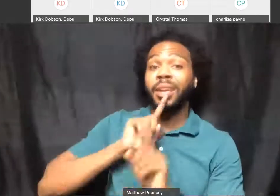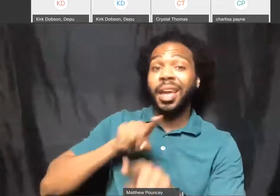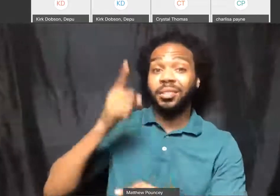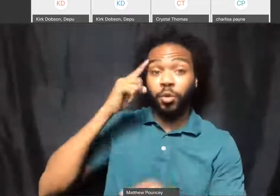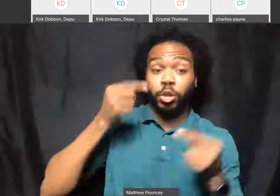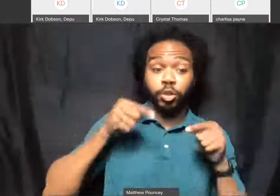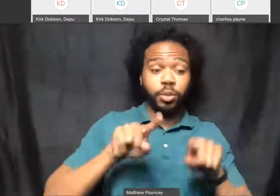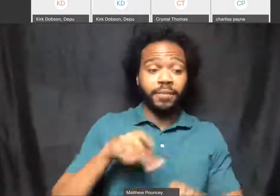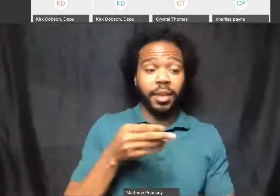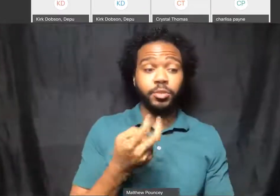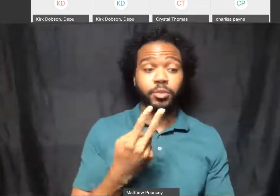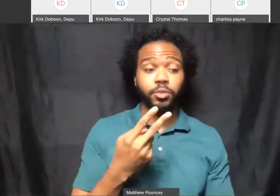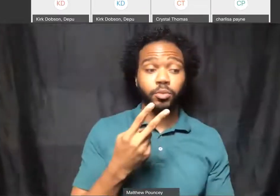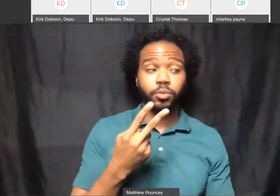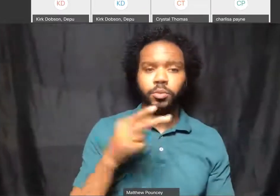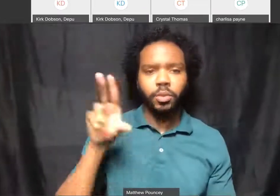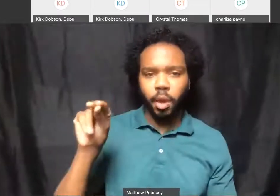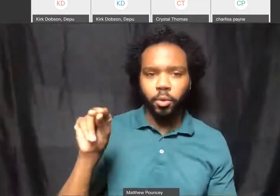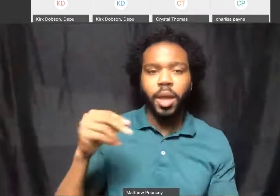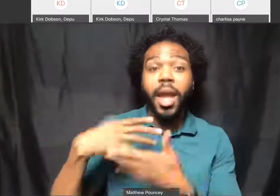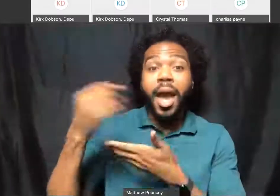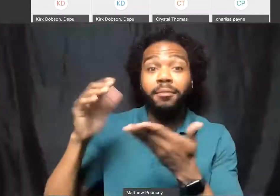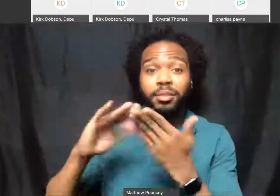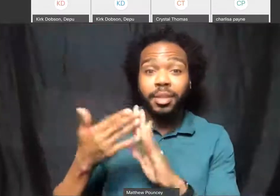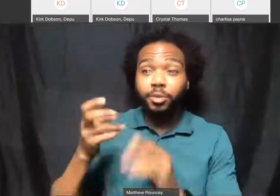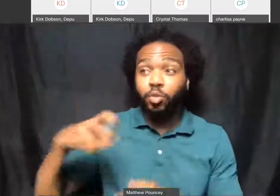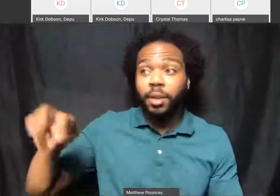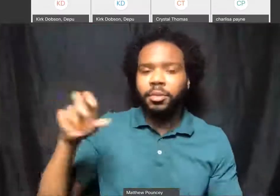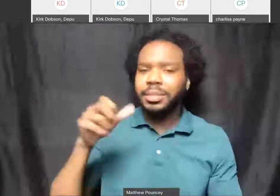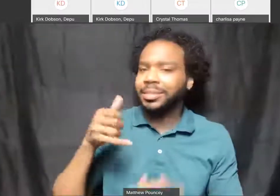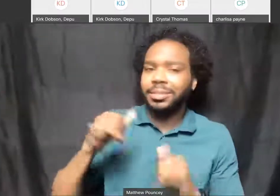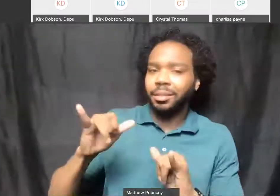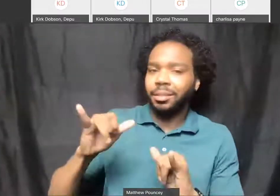out-of-town travel is still discouraged in phase 2. And